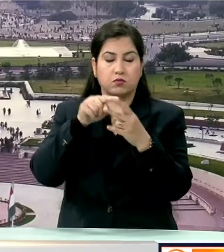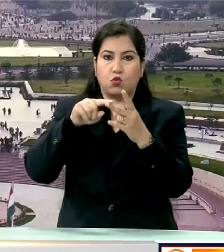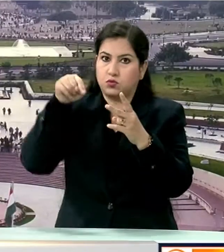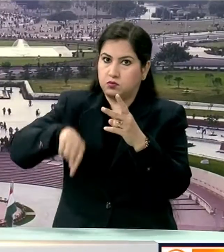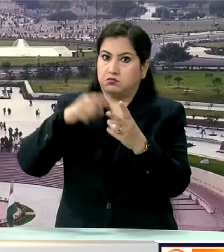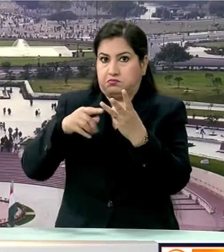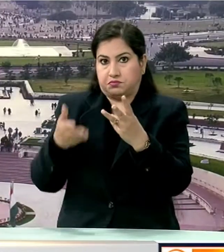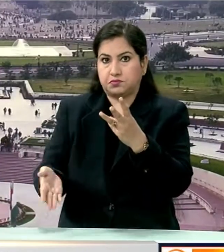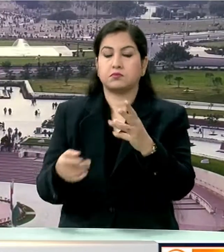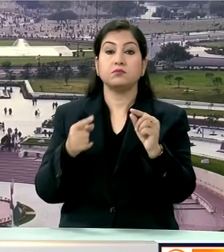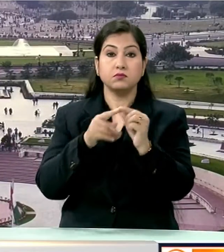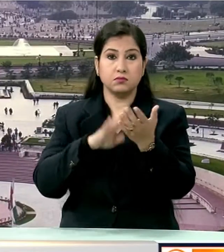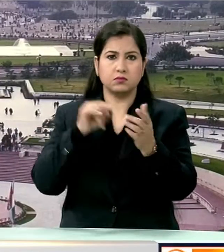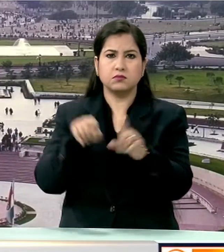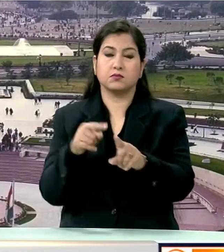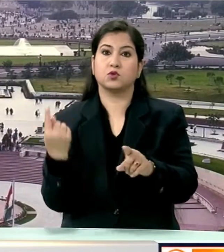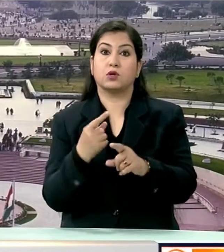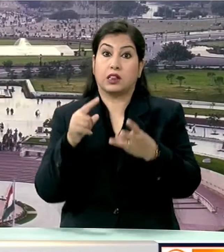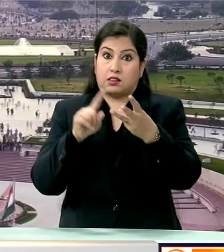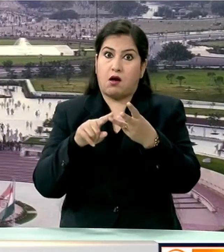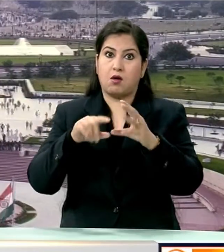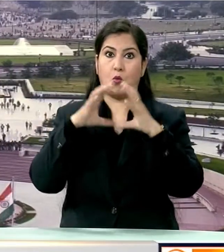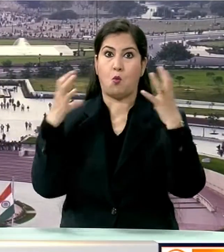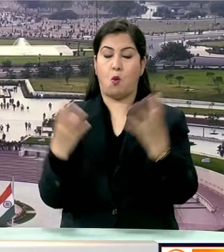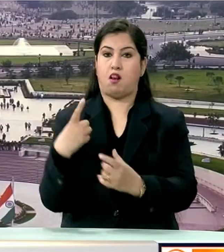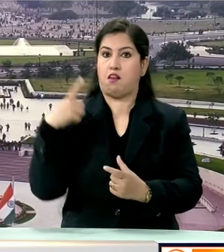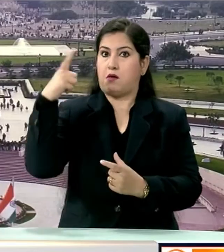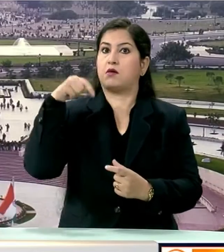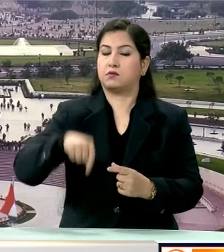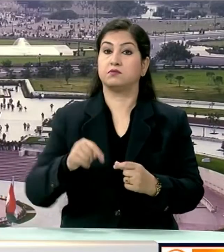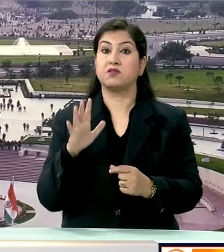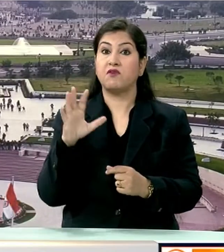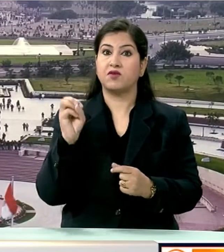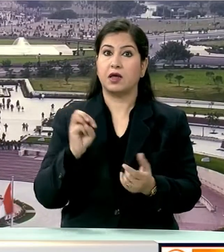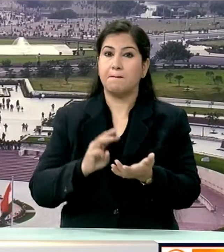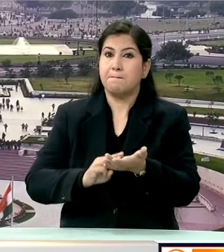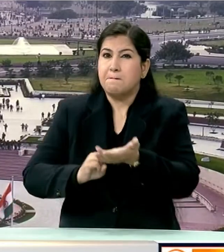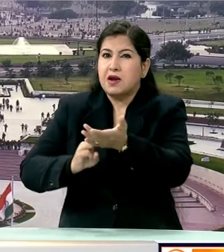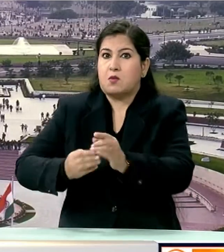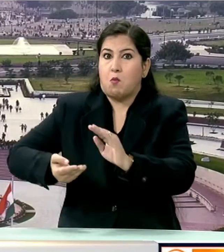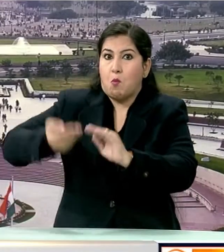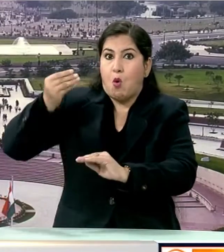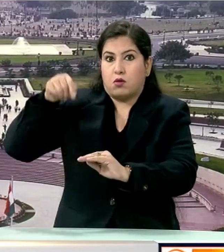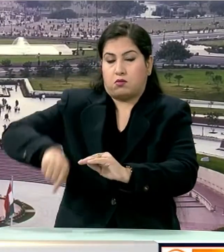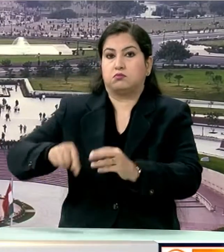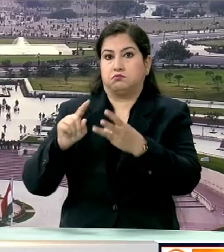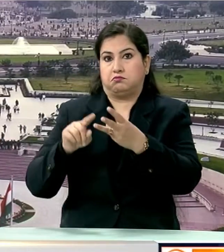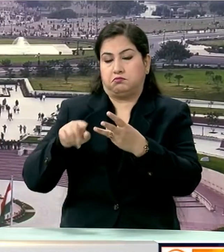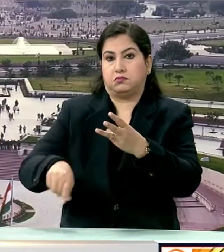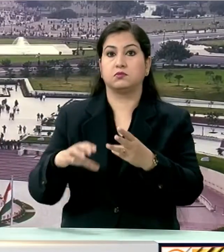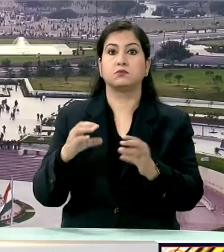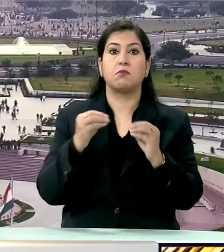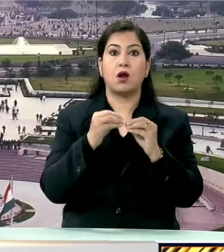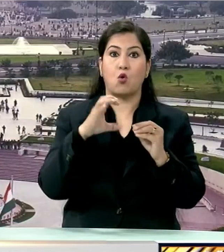him. Prime Minister Modi is only the 3rd world leader to have crossed the 50 million followers mark on Twitter after Barack Obama and